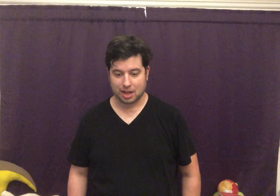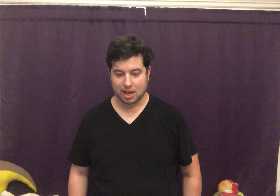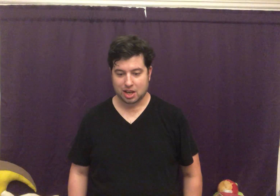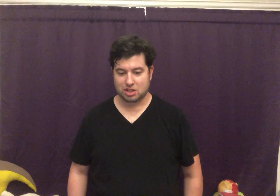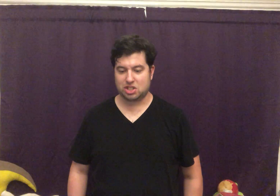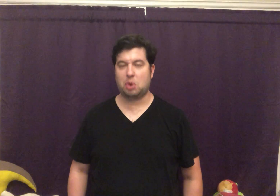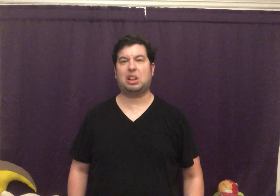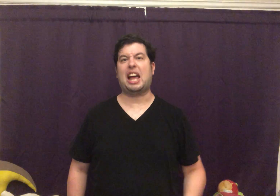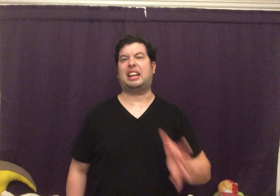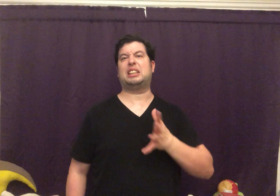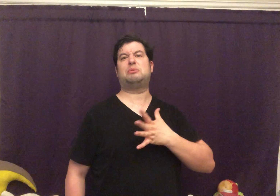Don't like.